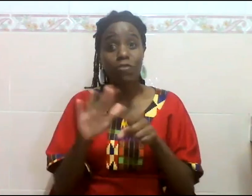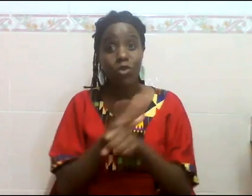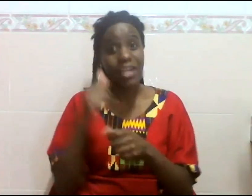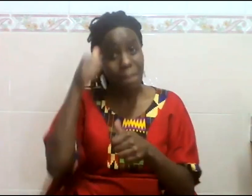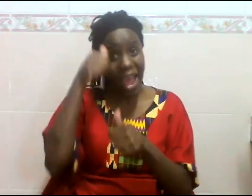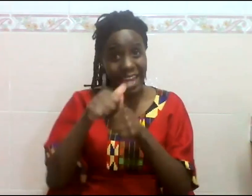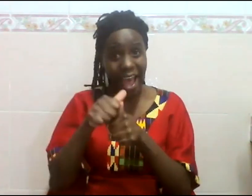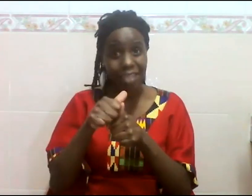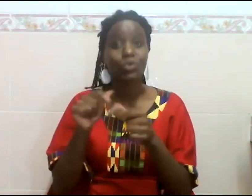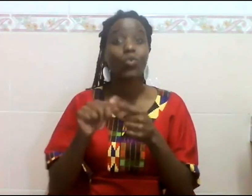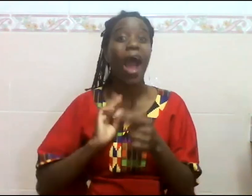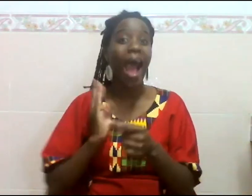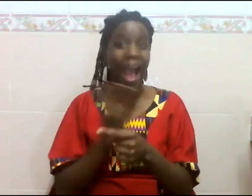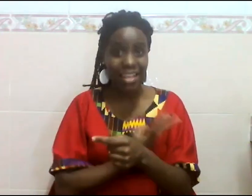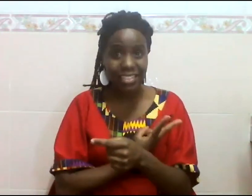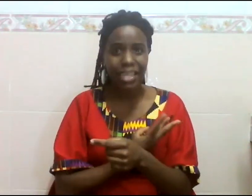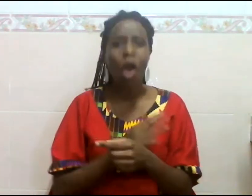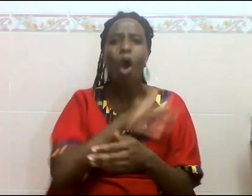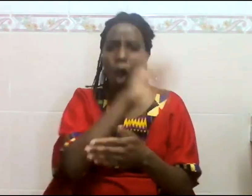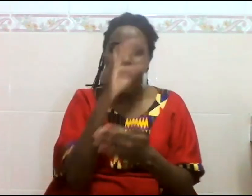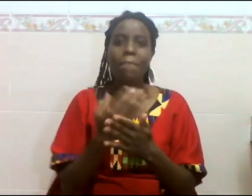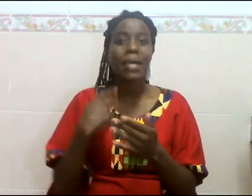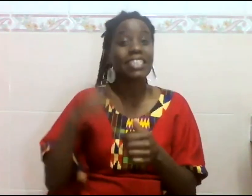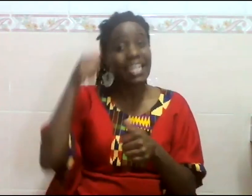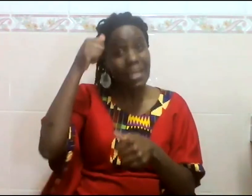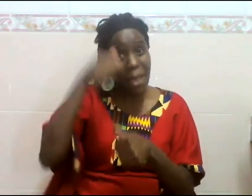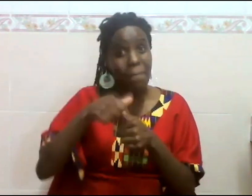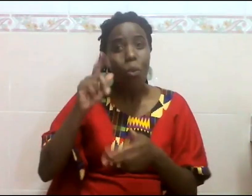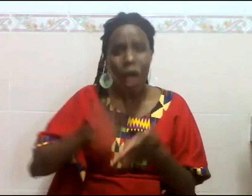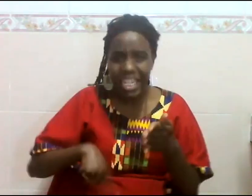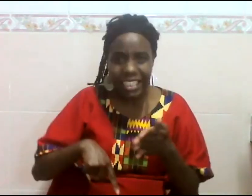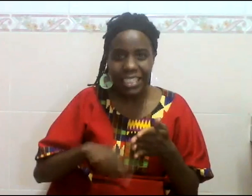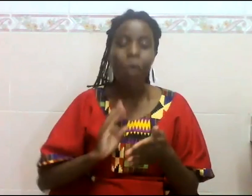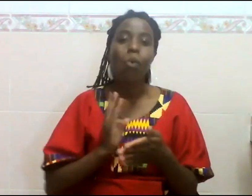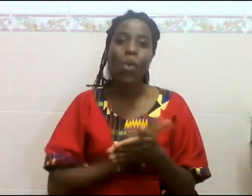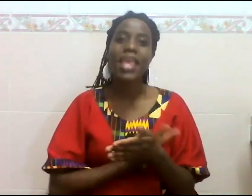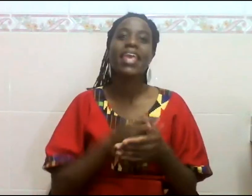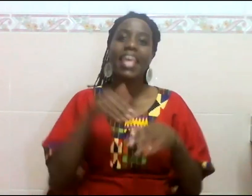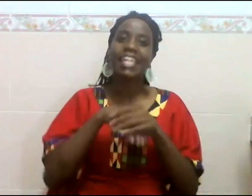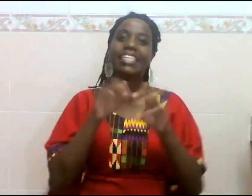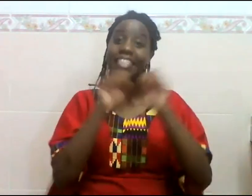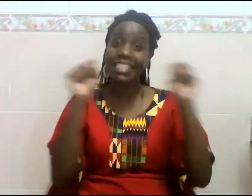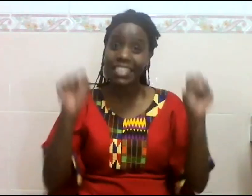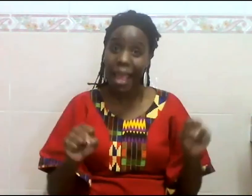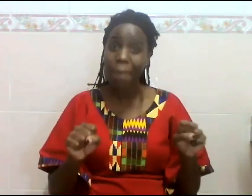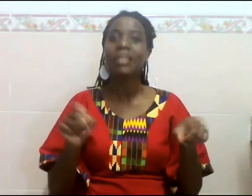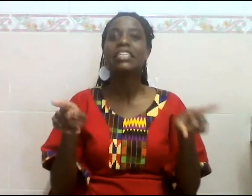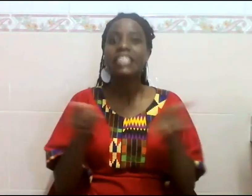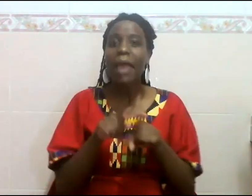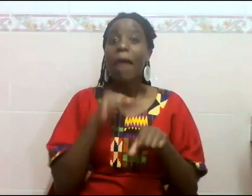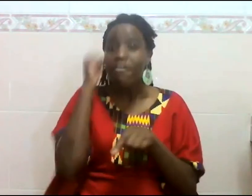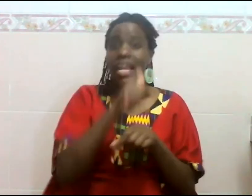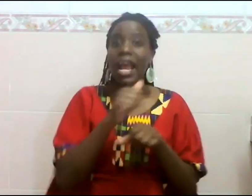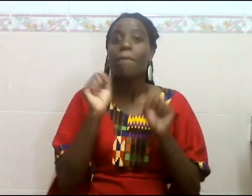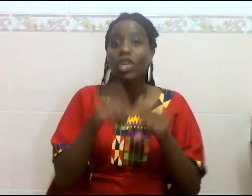to remember, as we are in the system, we can also perpetuate this. And sometimes the system